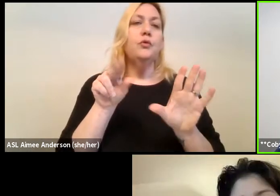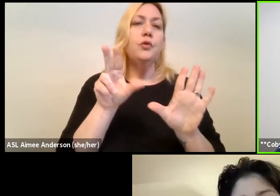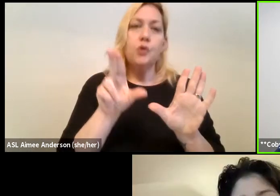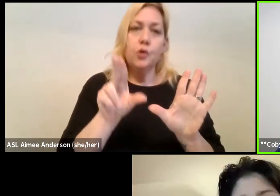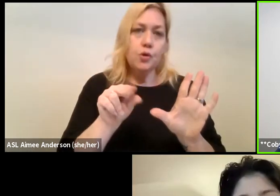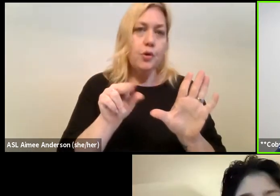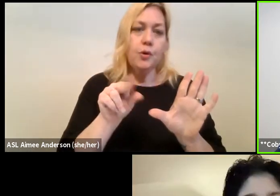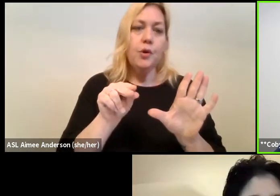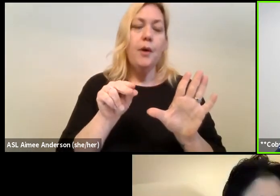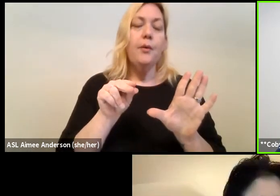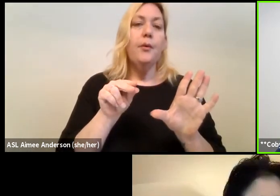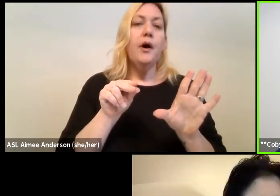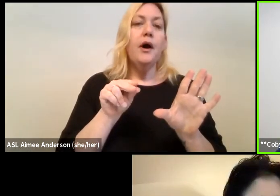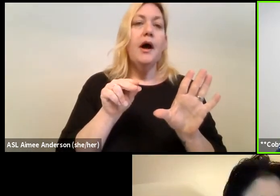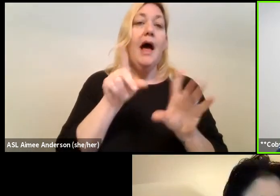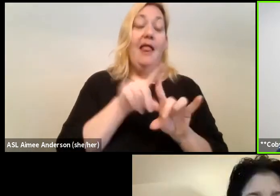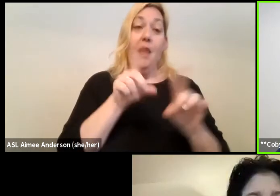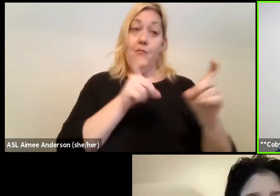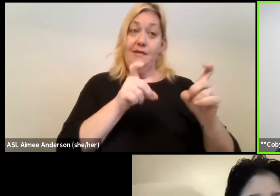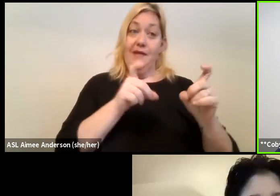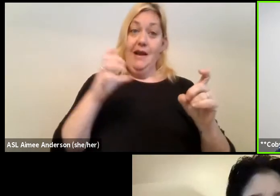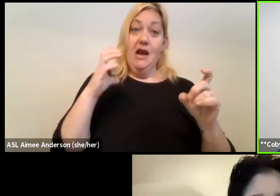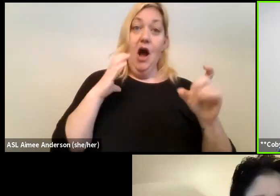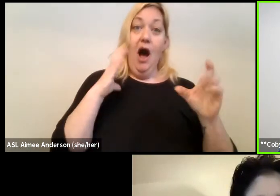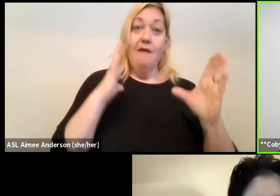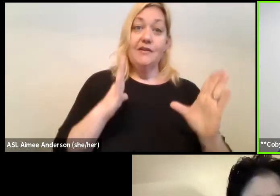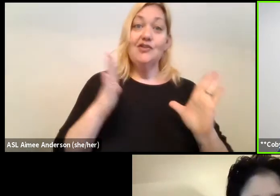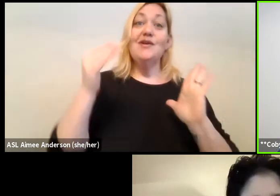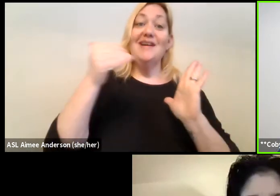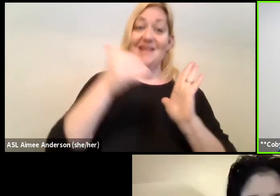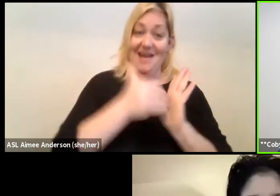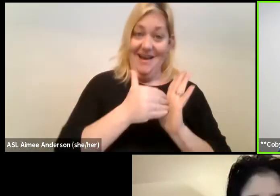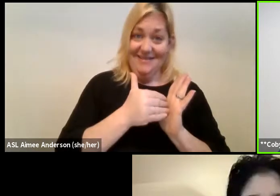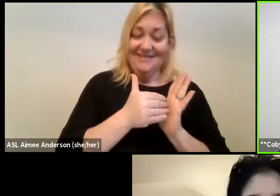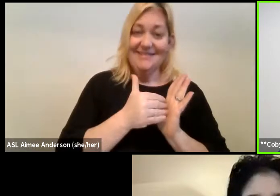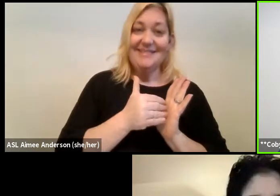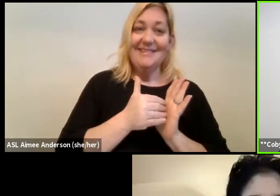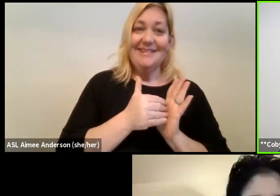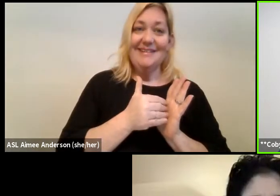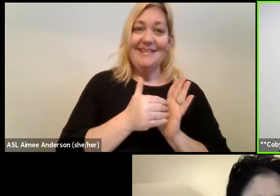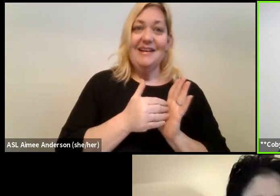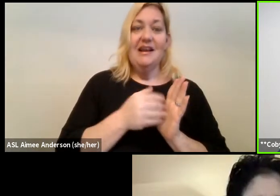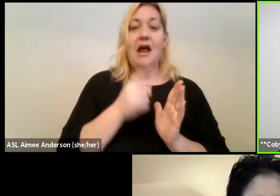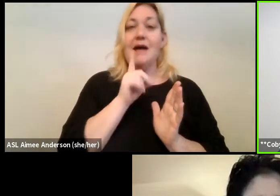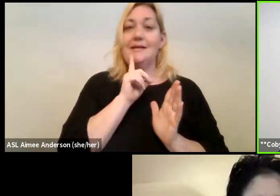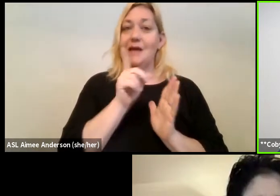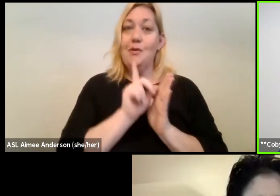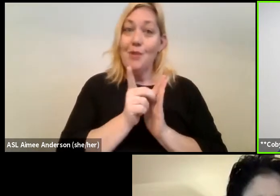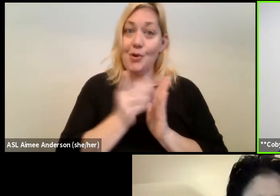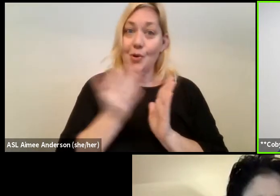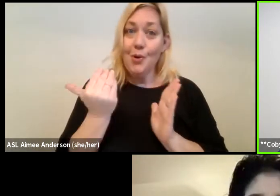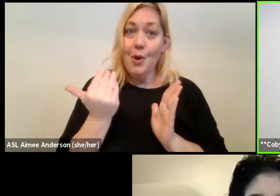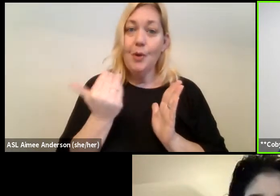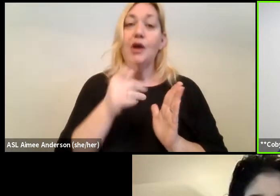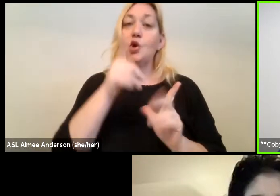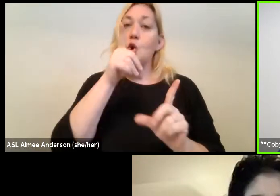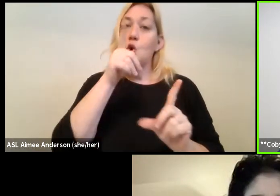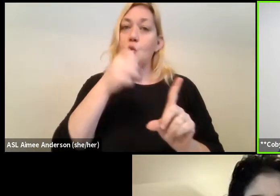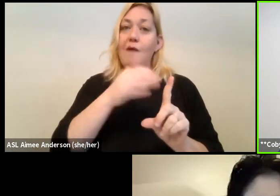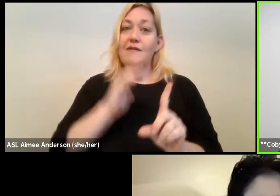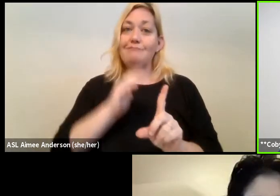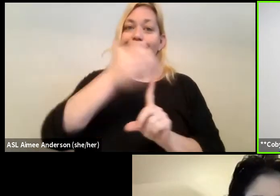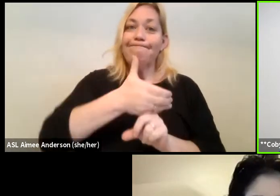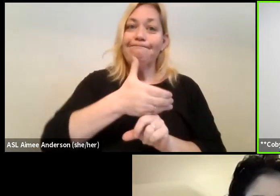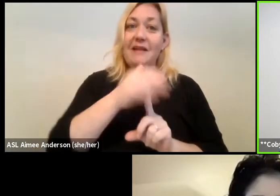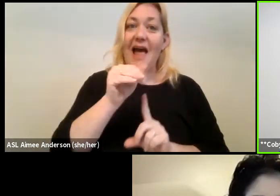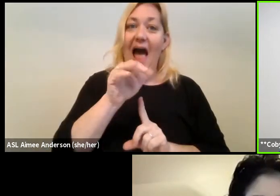It's the presiding officer, again, as I said a moment ago, is whoever is acting as the